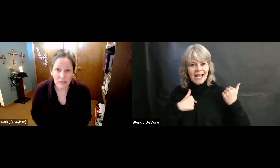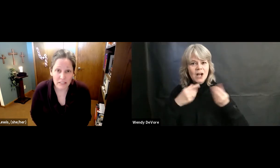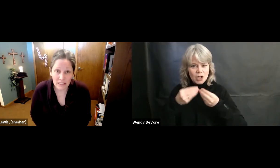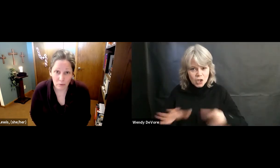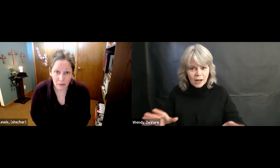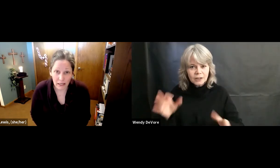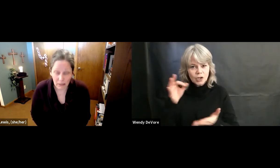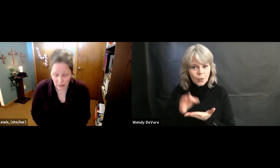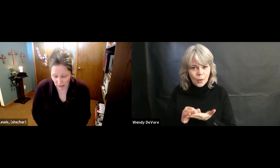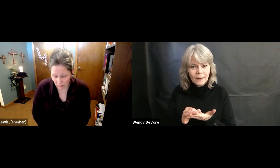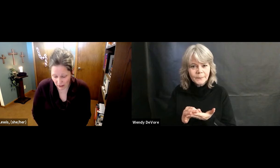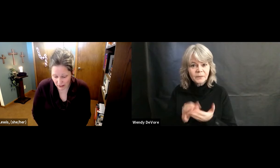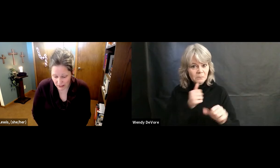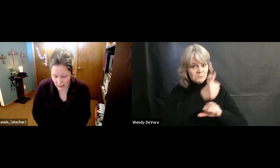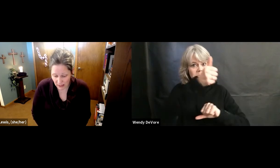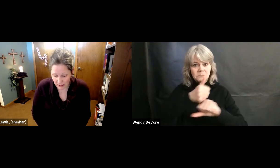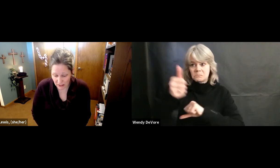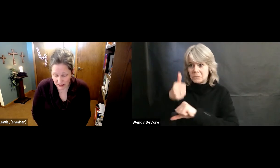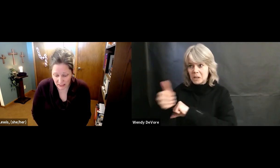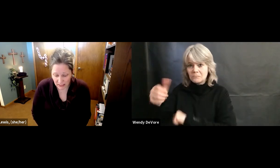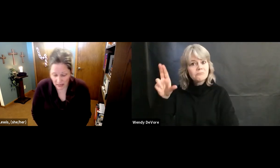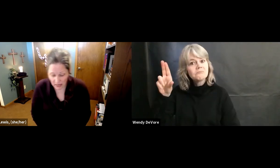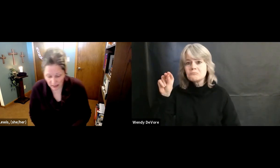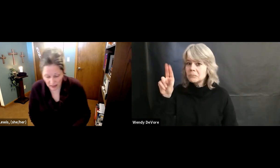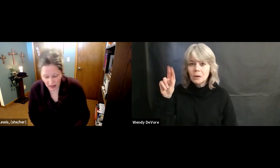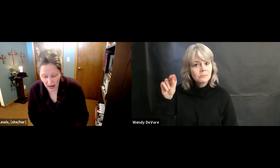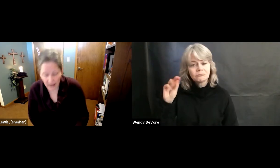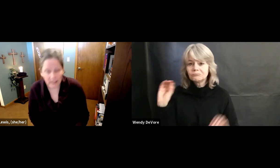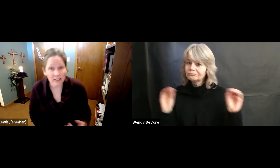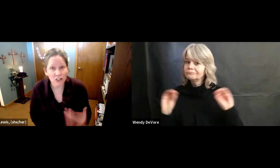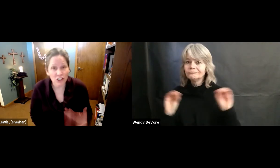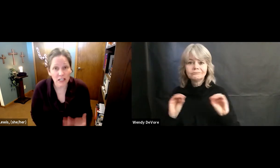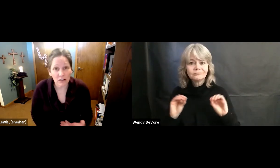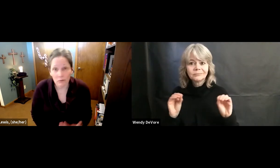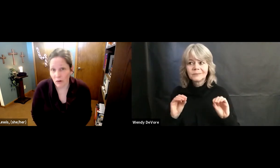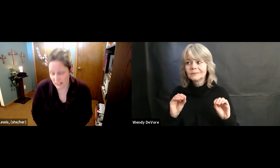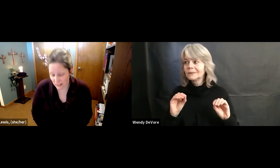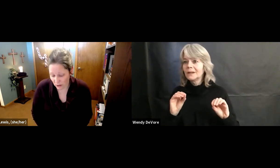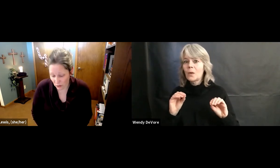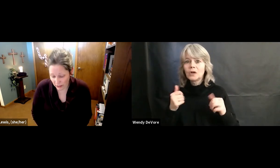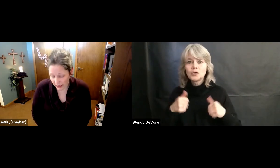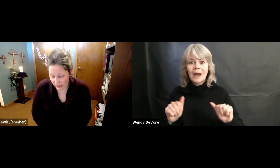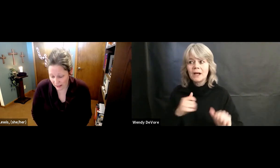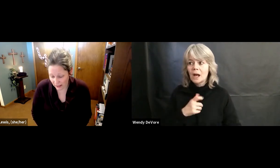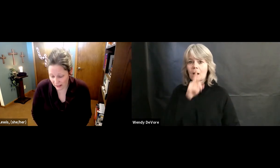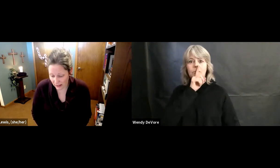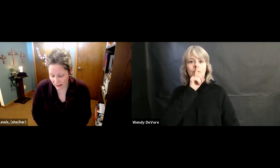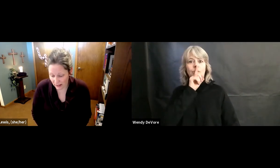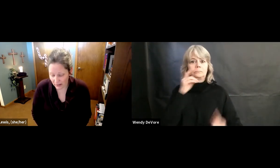The woman doesn't blame anyone else, doesn't hide that she lost the coin.